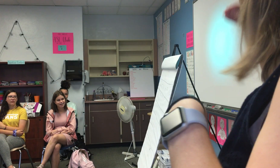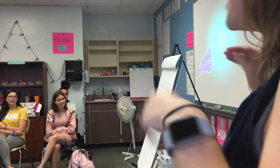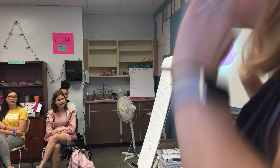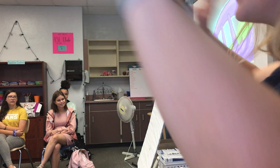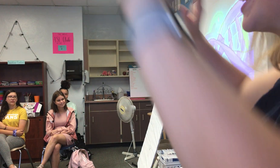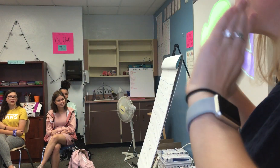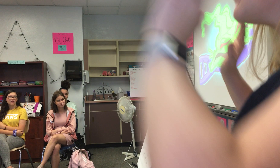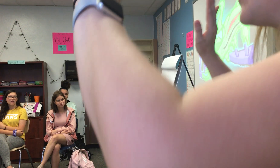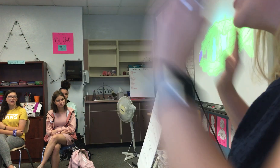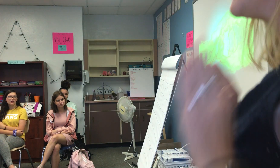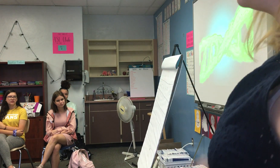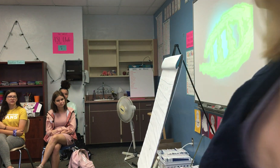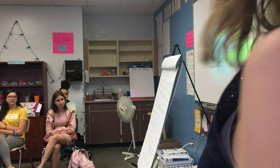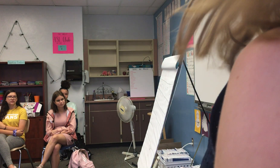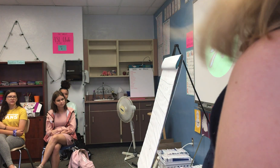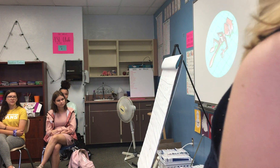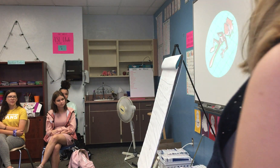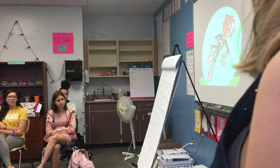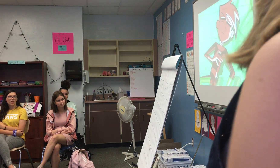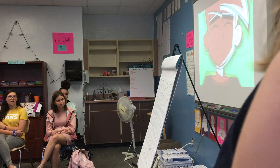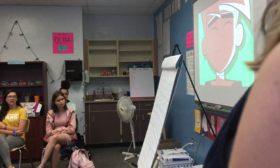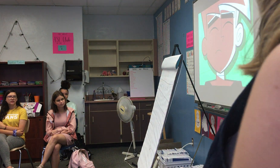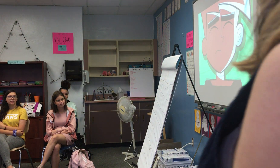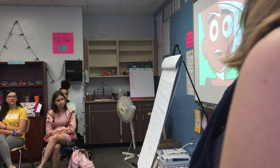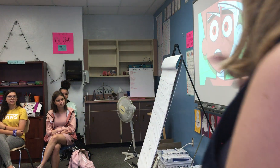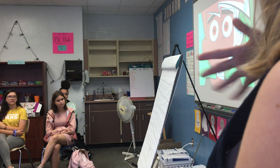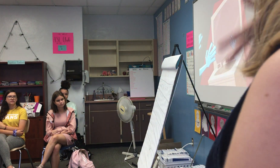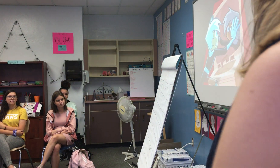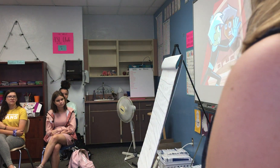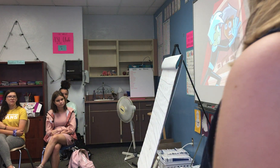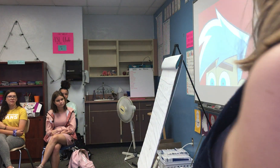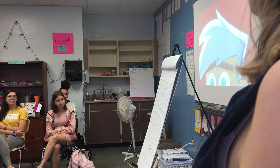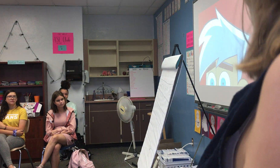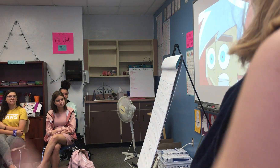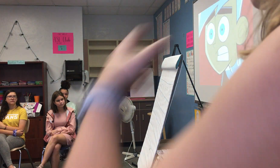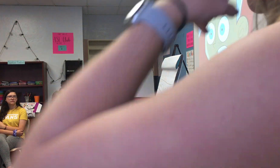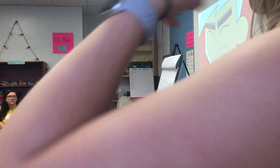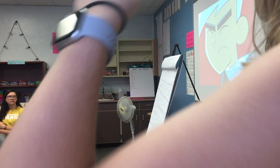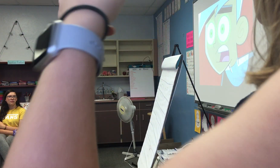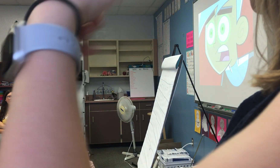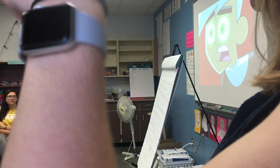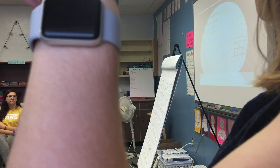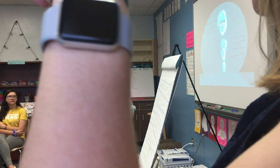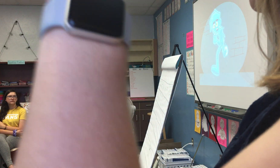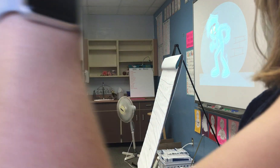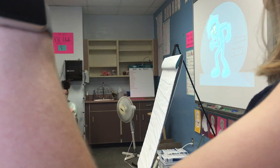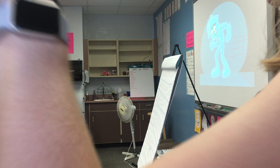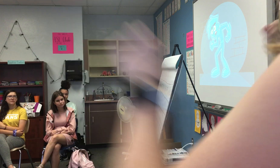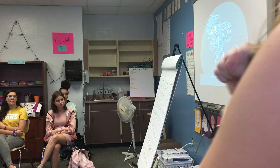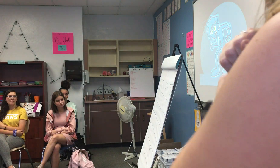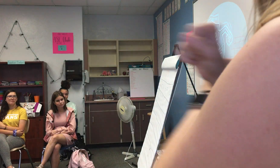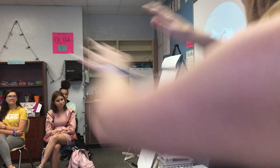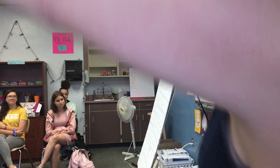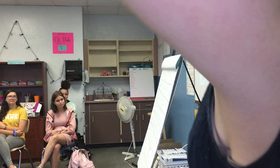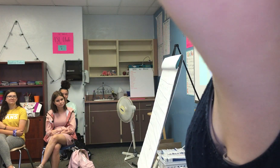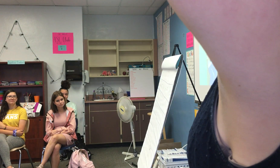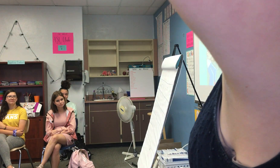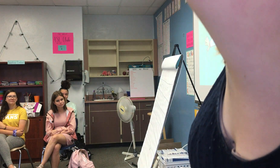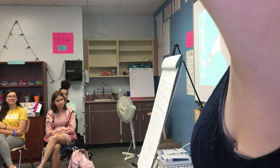rearranged. When he first woke up, he realized he had snow white hair and glowing green eyes. He could walk through walls, disappear and fly. He was much more